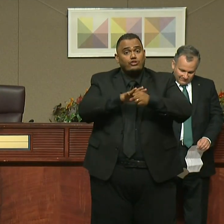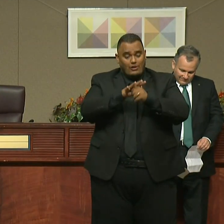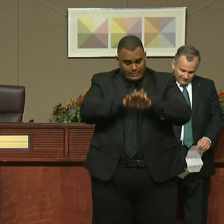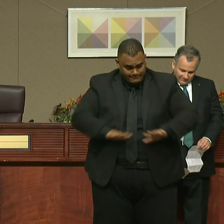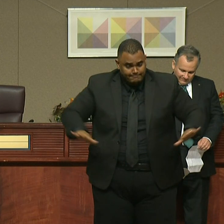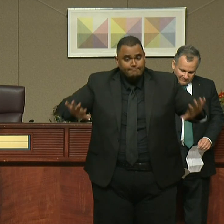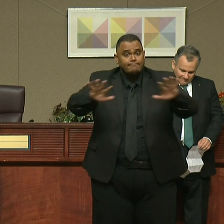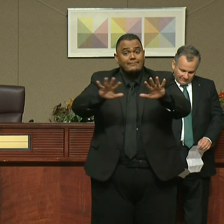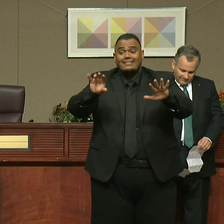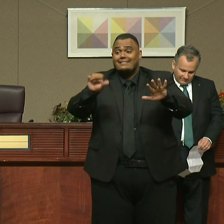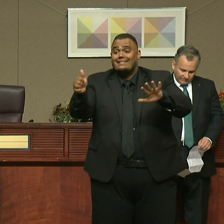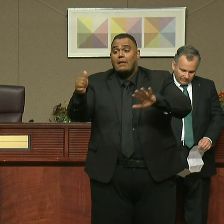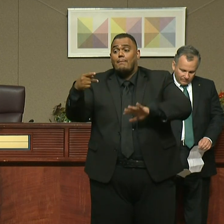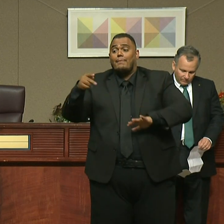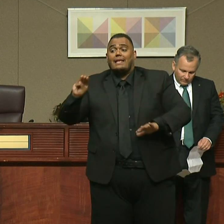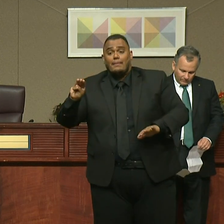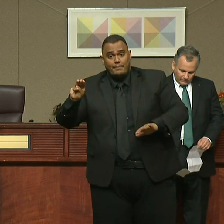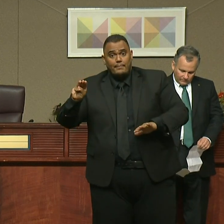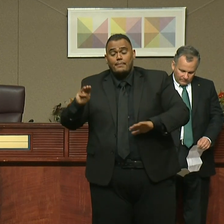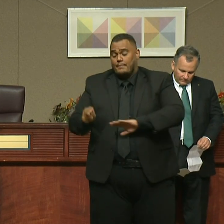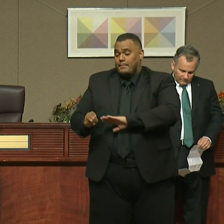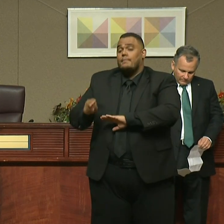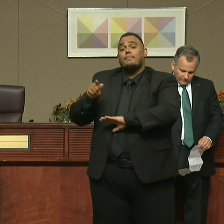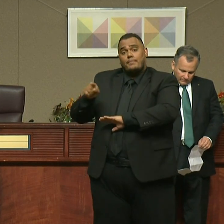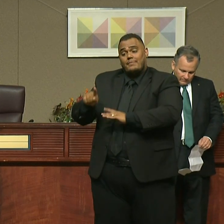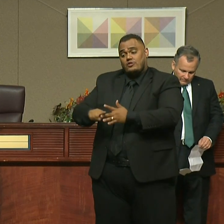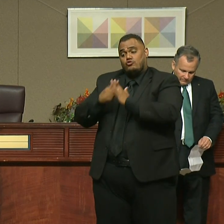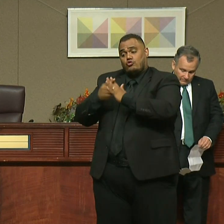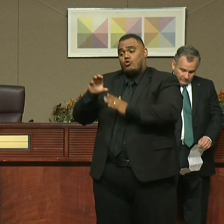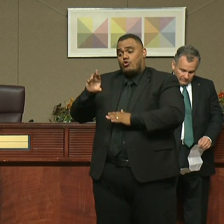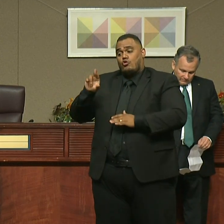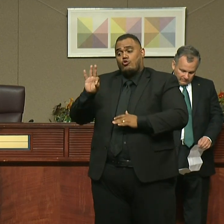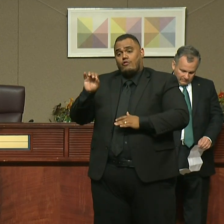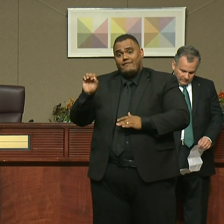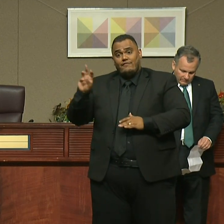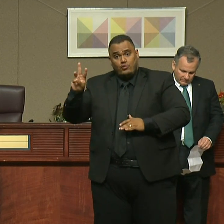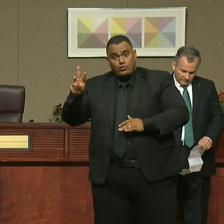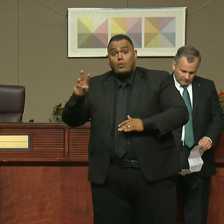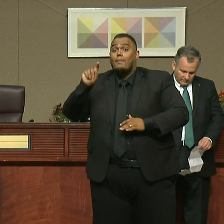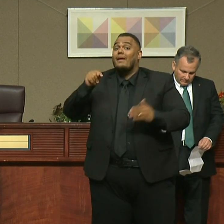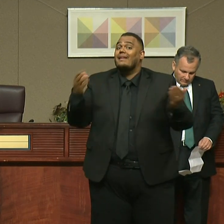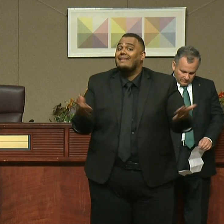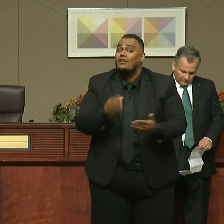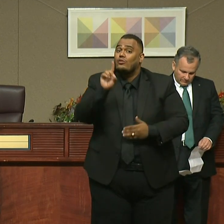our downtown starting this evening, we will have an 8 p.m. curfew. Dr. Pino?